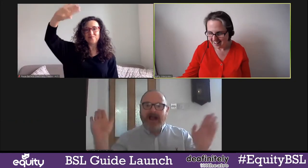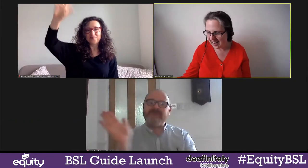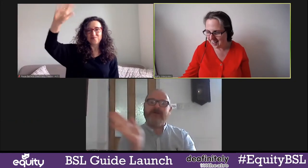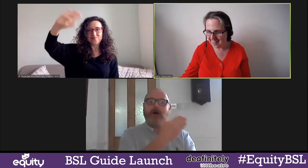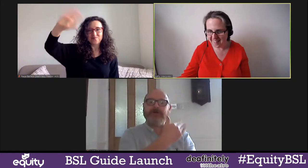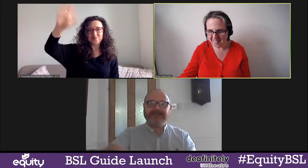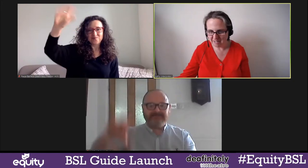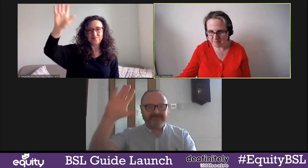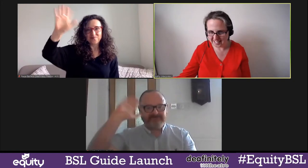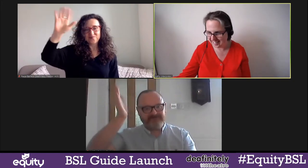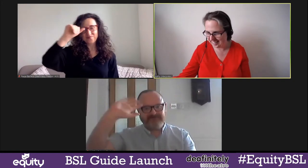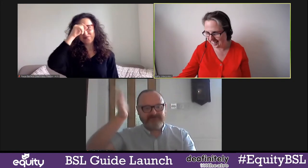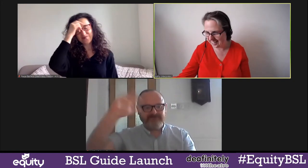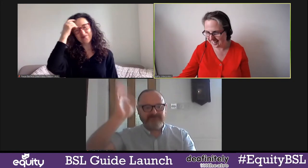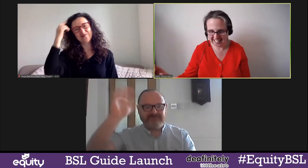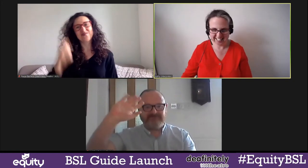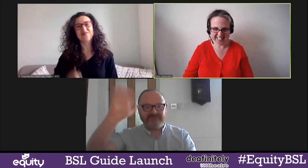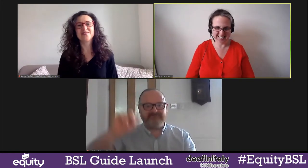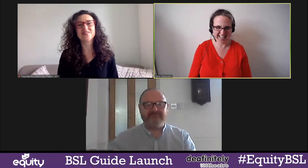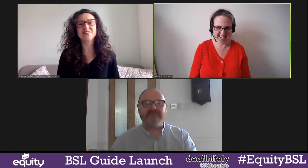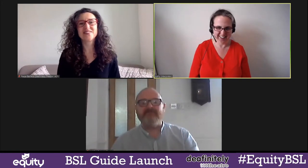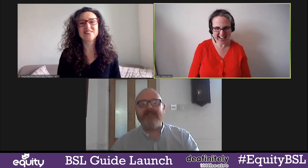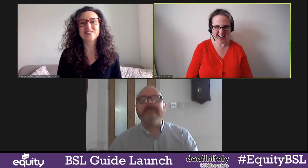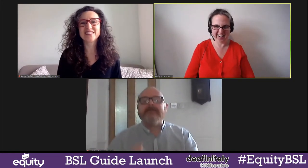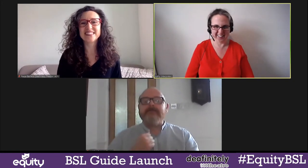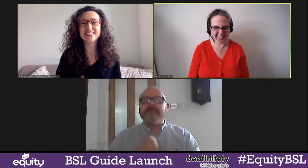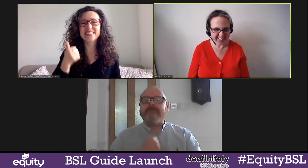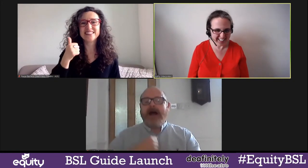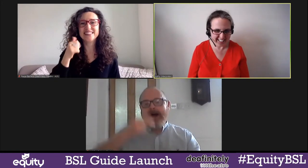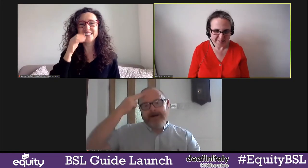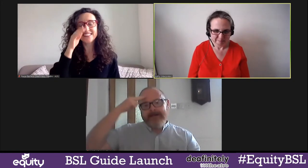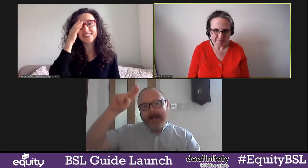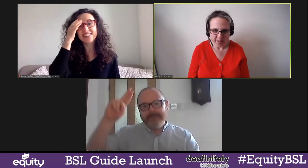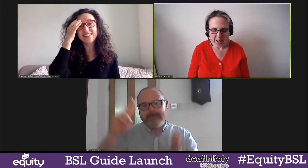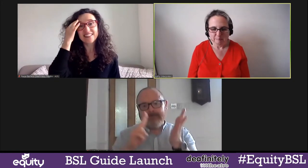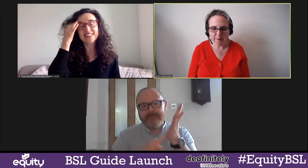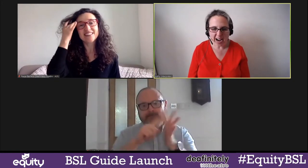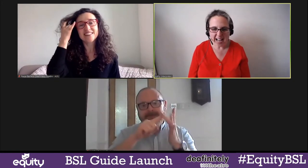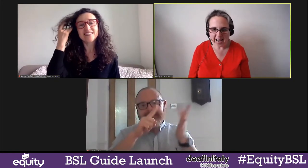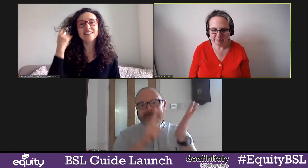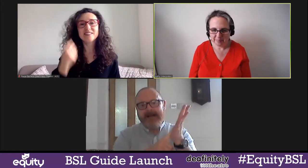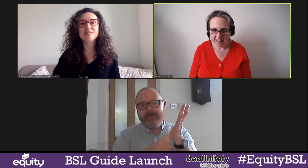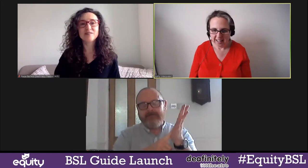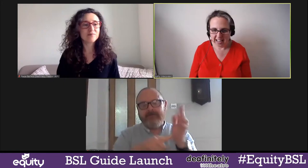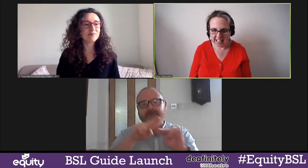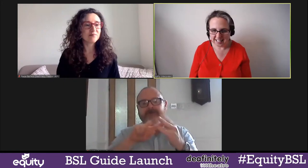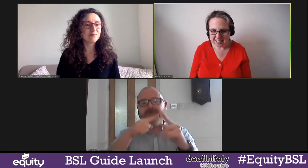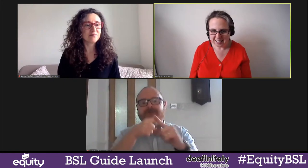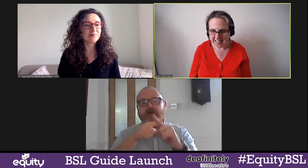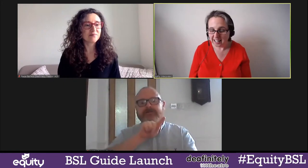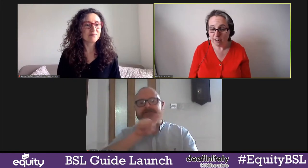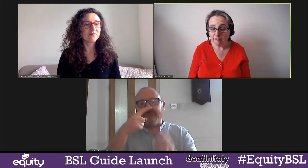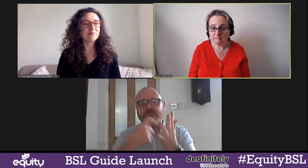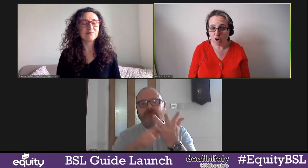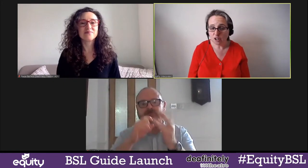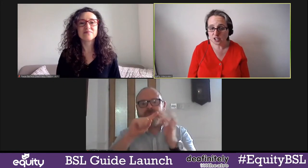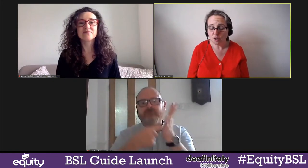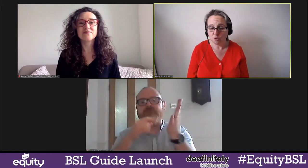Hello, everybody, says Neil. Hello. My name is Neil Fox